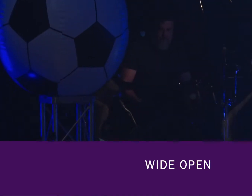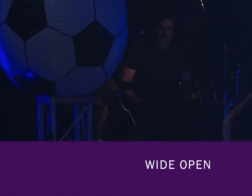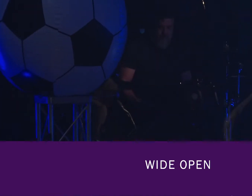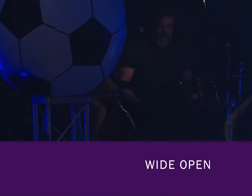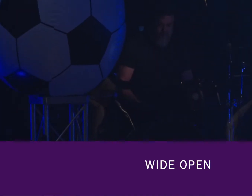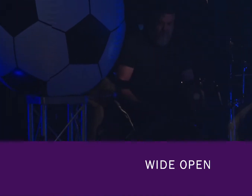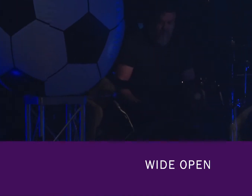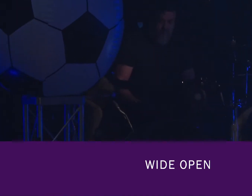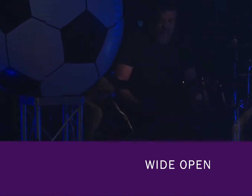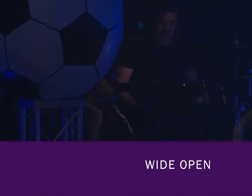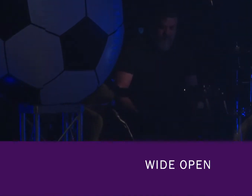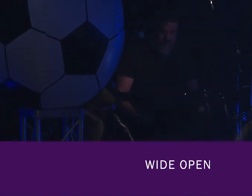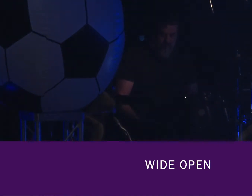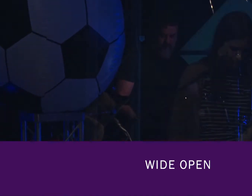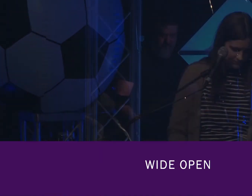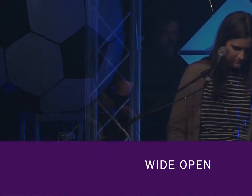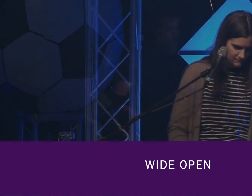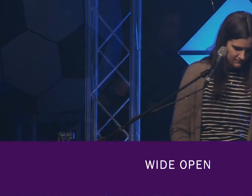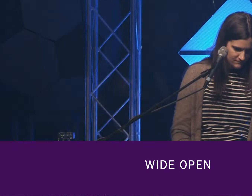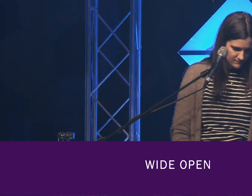wide open.